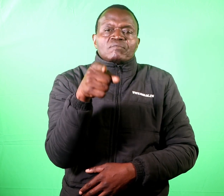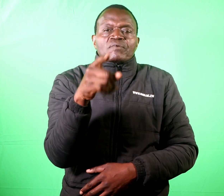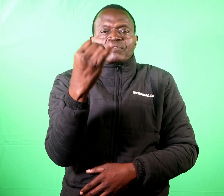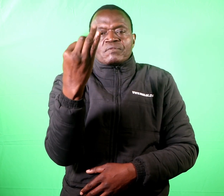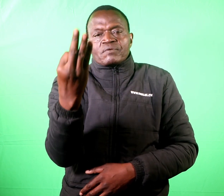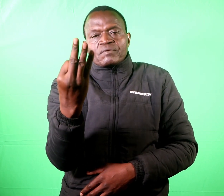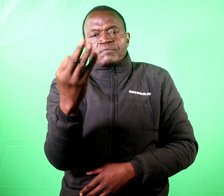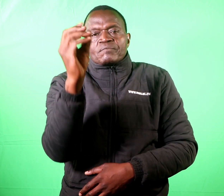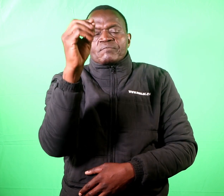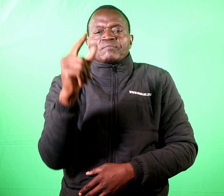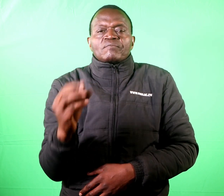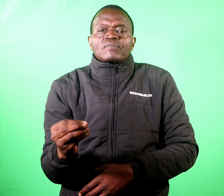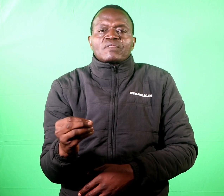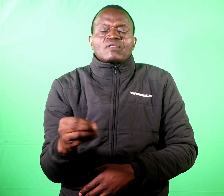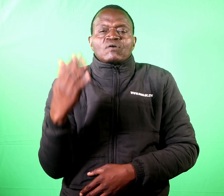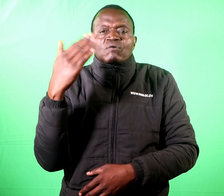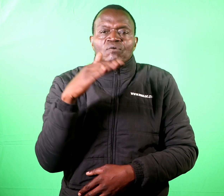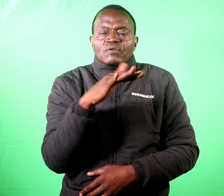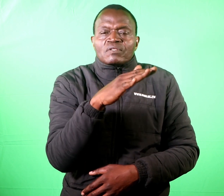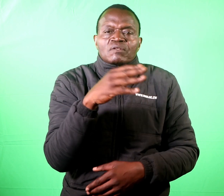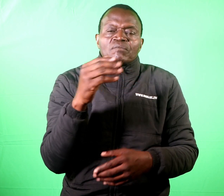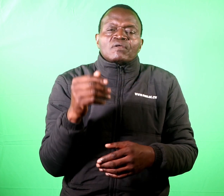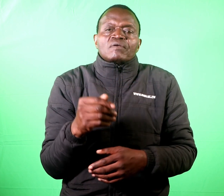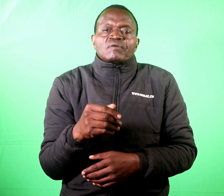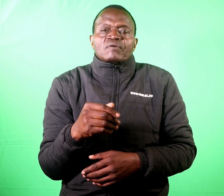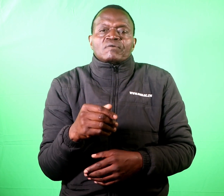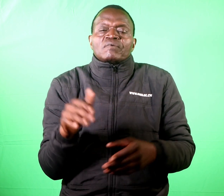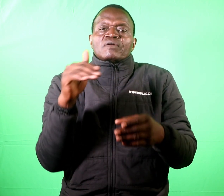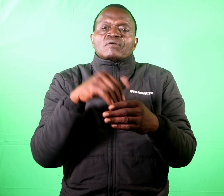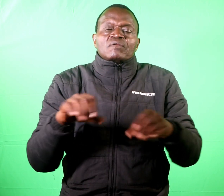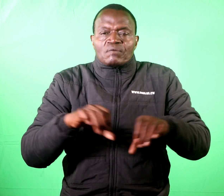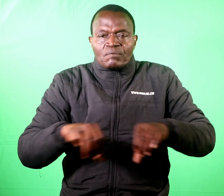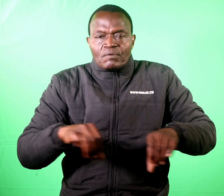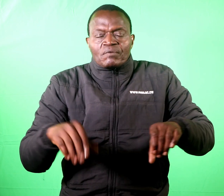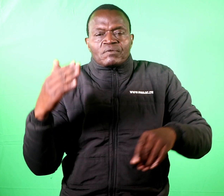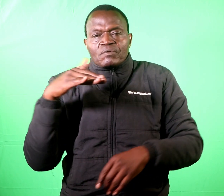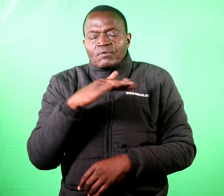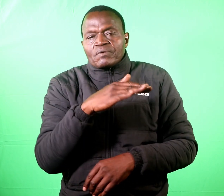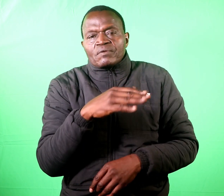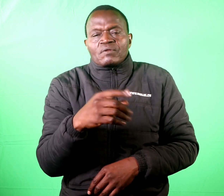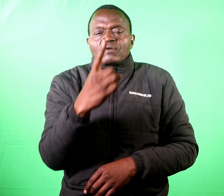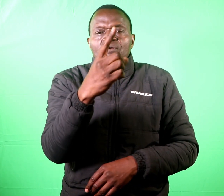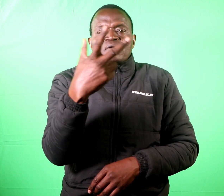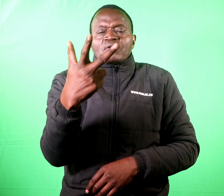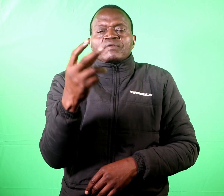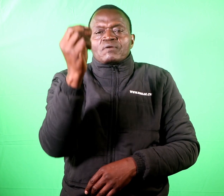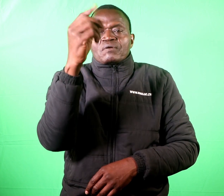16.3%. Water supply, including piped water, 18%.